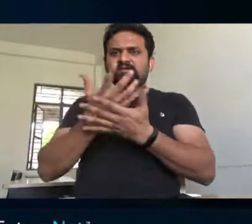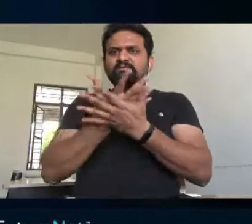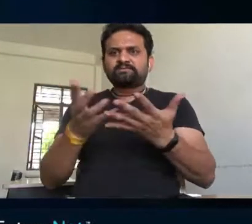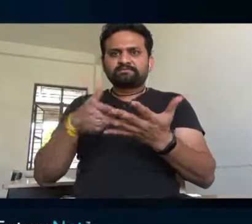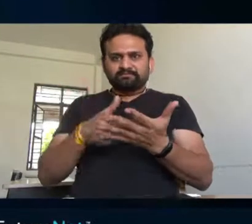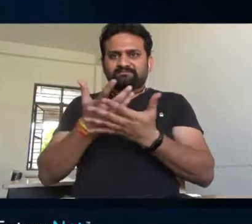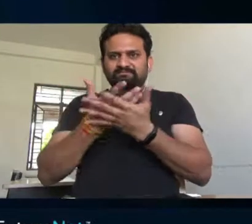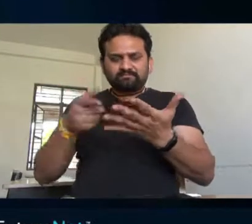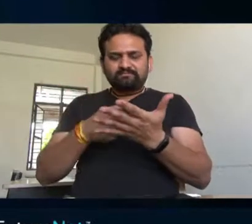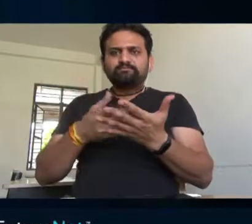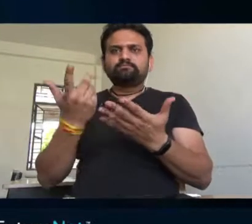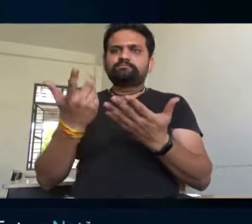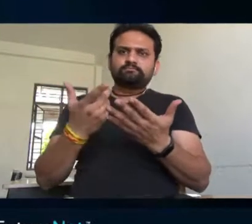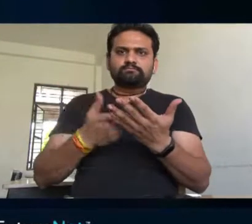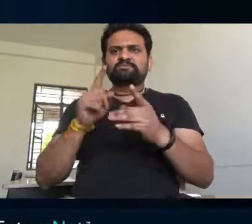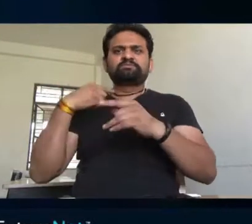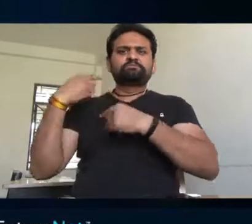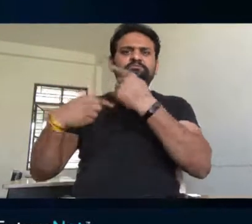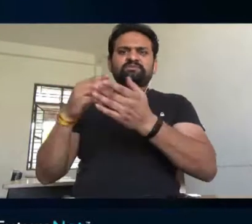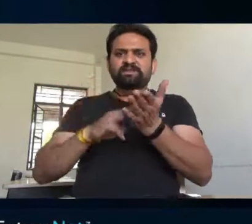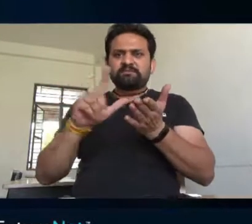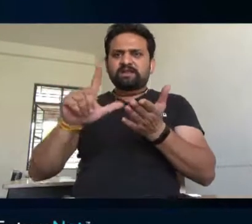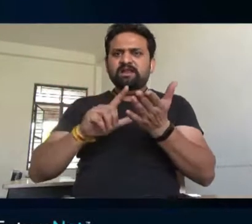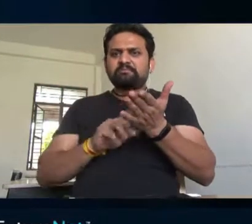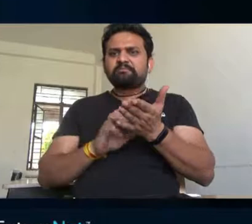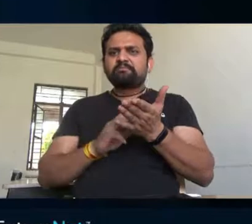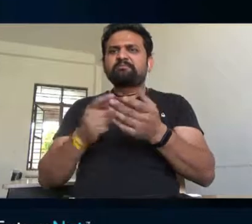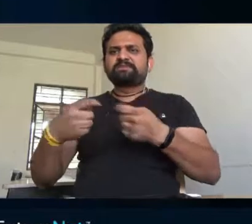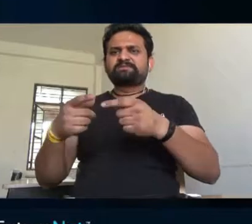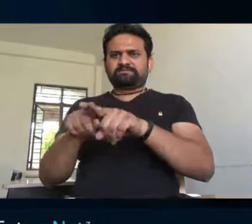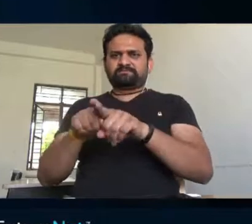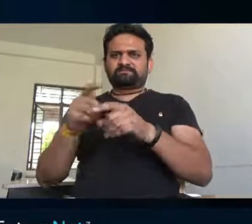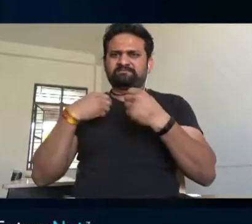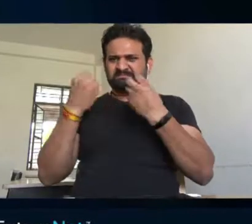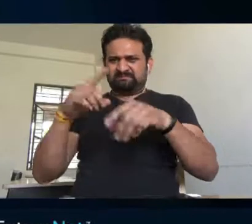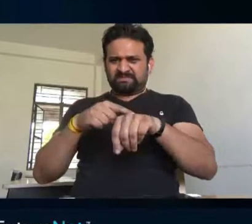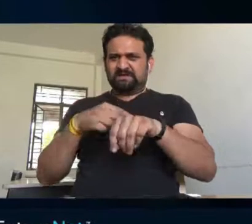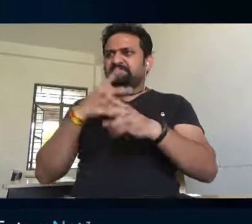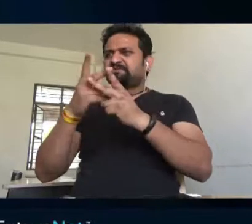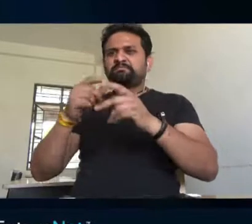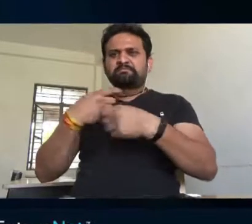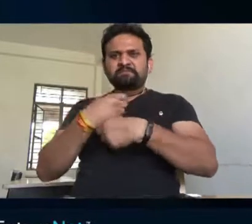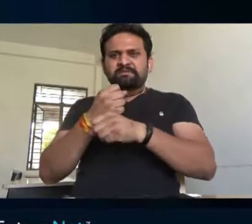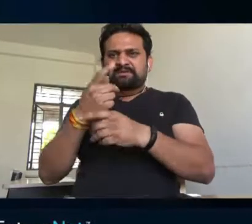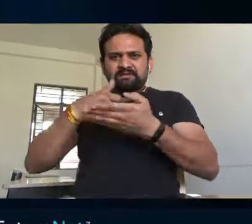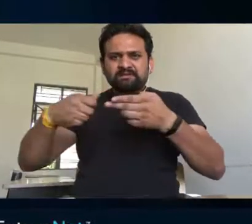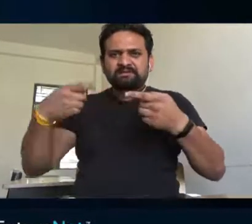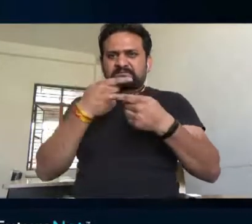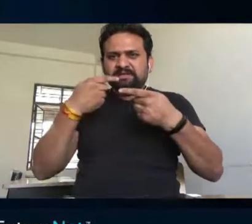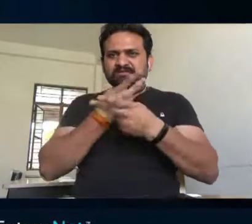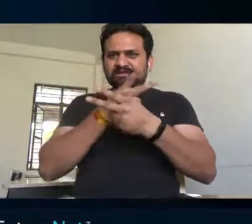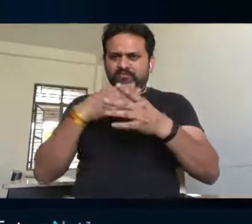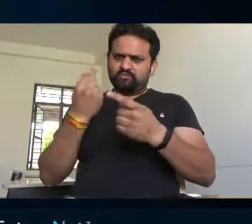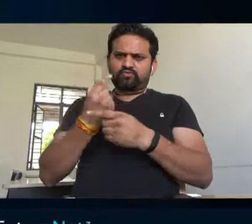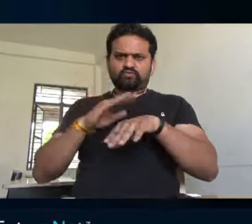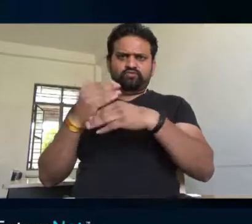nothing else. Yeah. When you, for example, be one of these traditional MLM companies, what I told you, then you buy money and normally